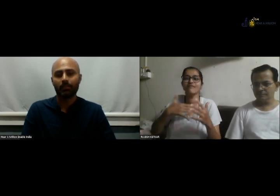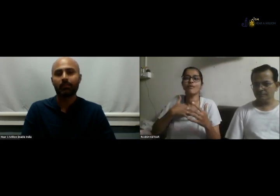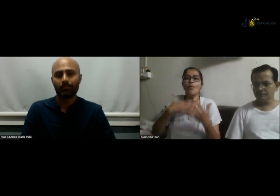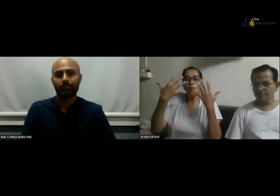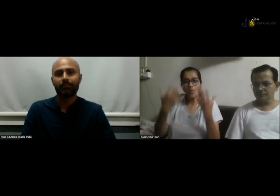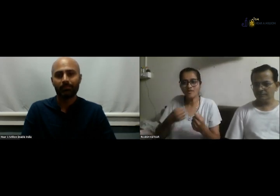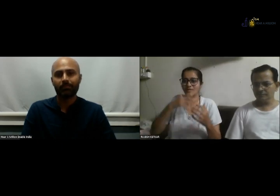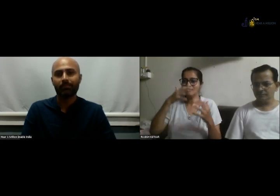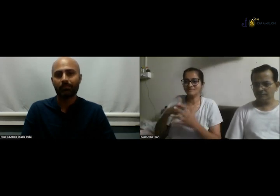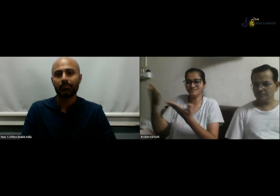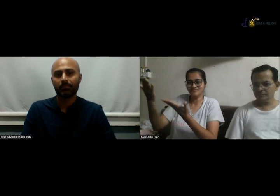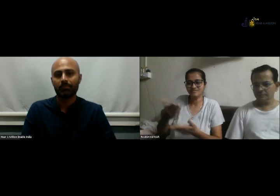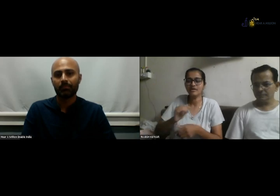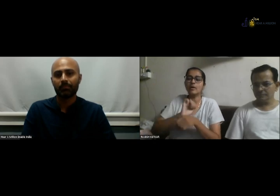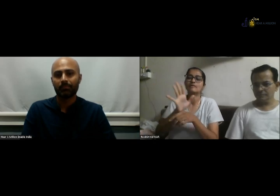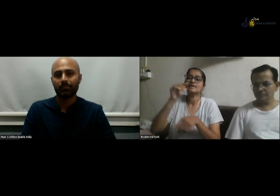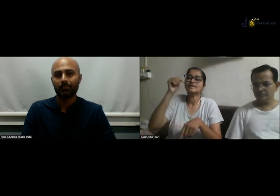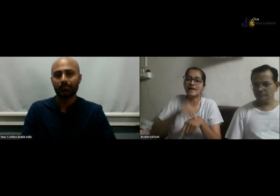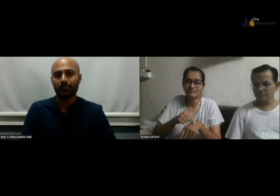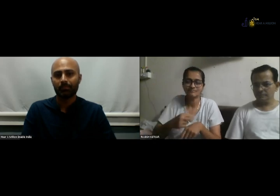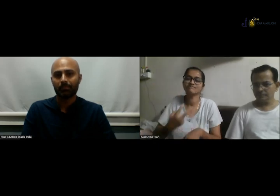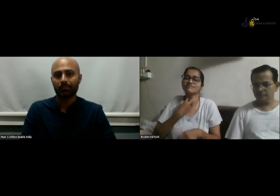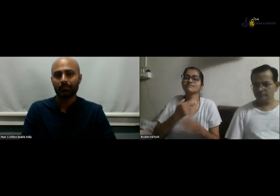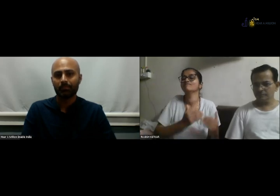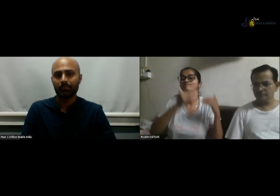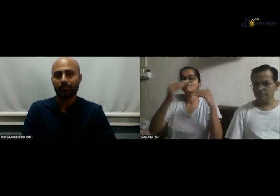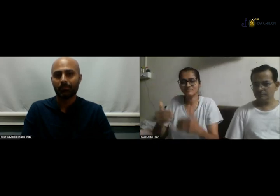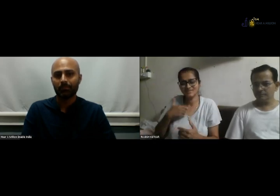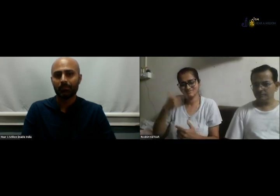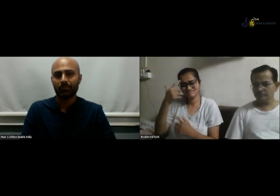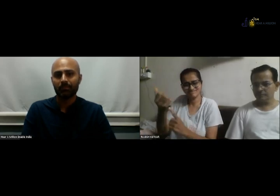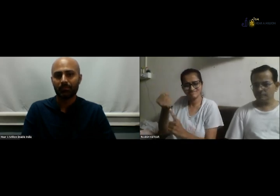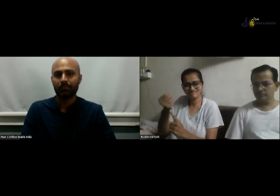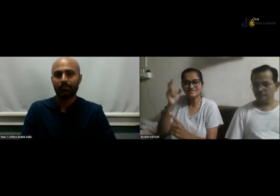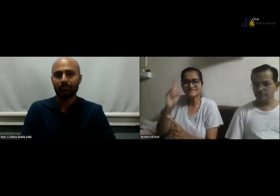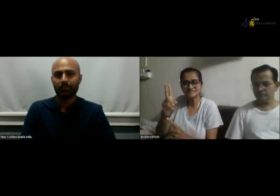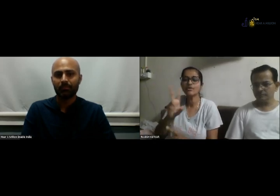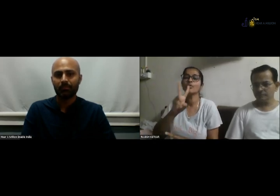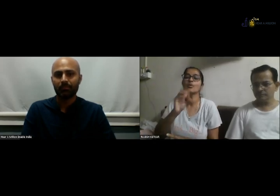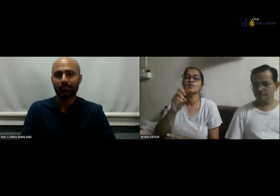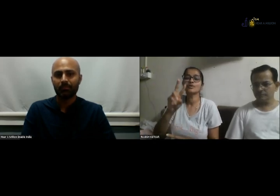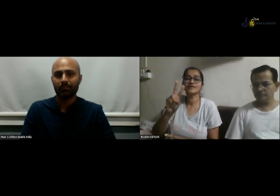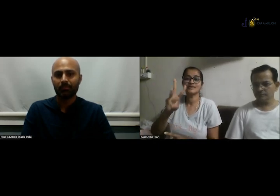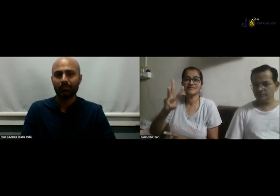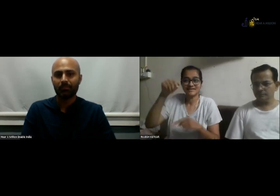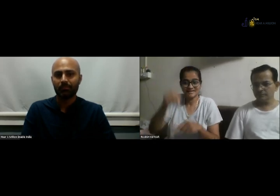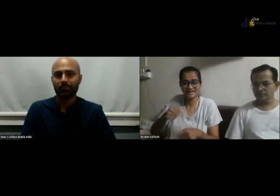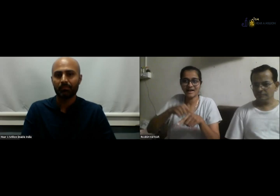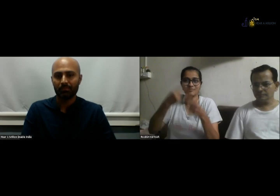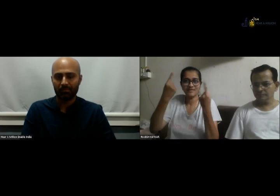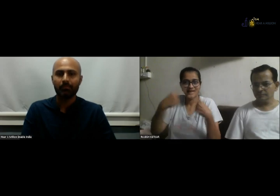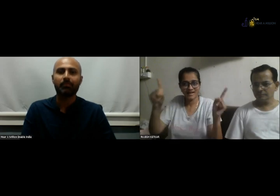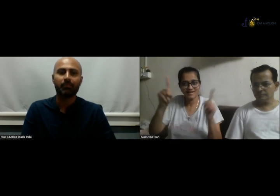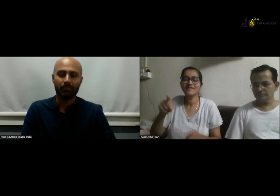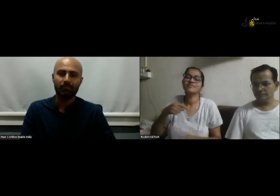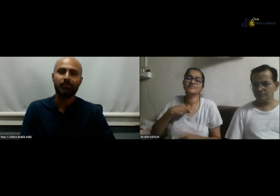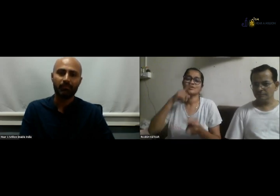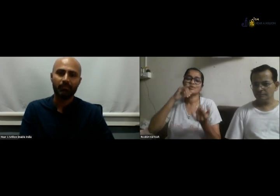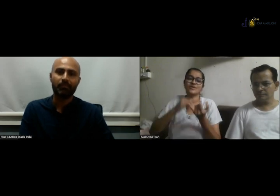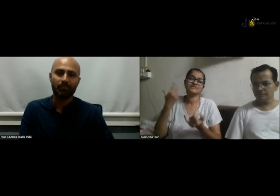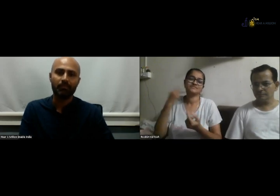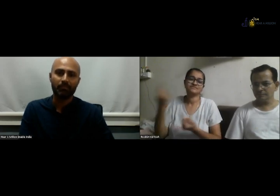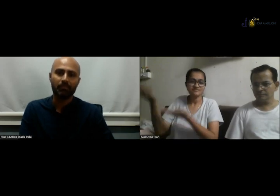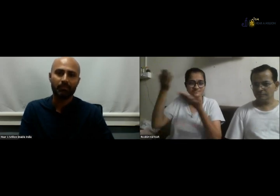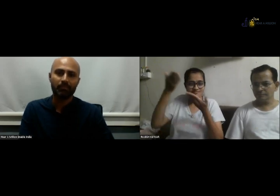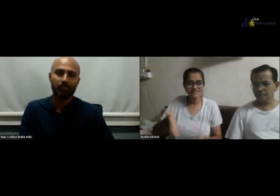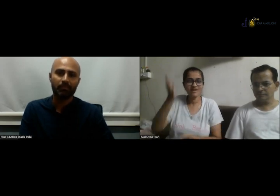the first deaf woman who pursued her law, but that COVID hit us, and thought that in 2023